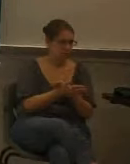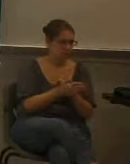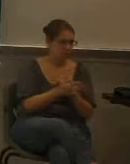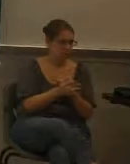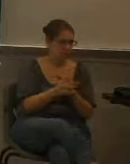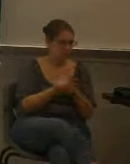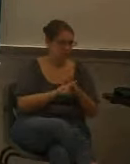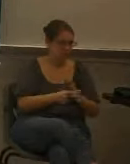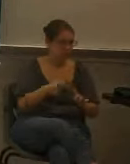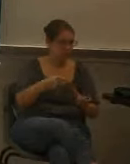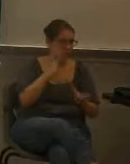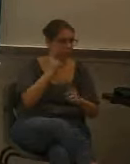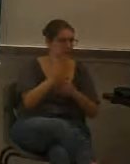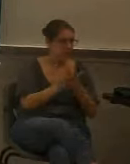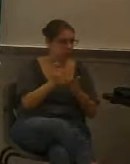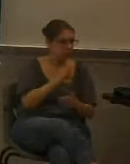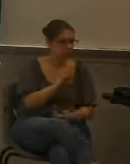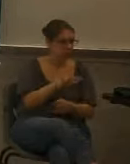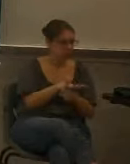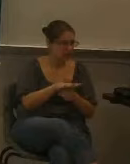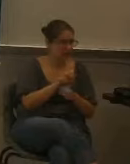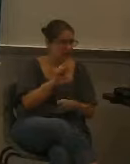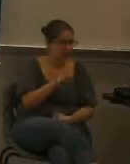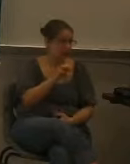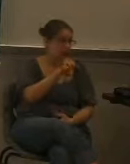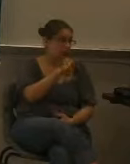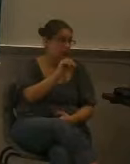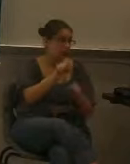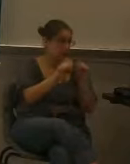of the field of ecosystem ecology.